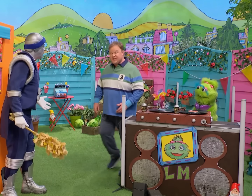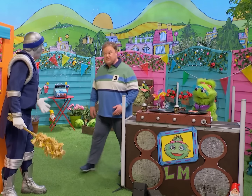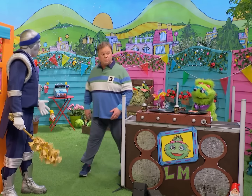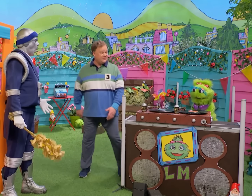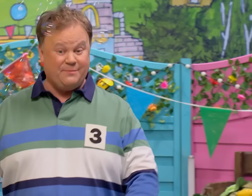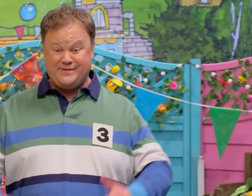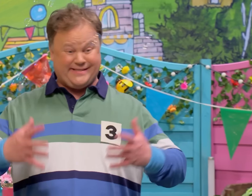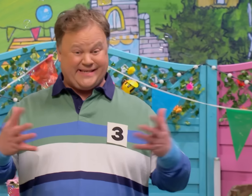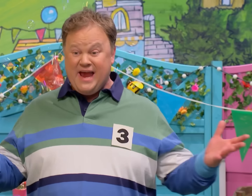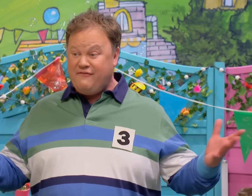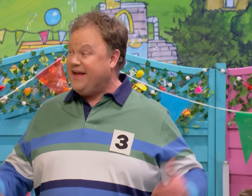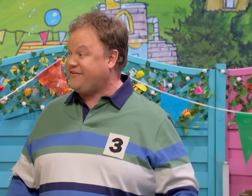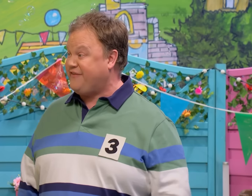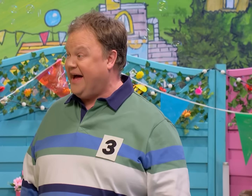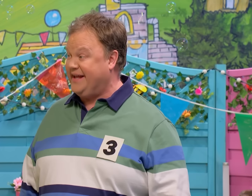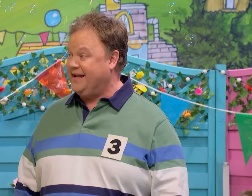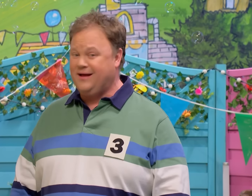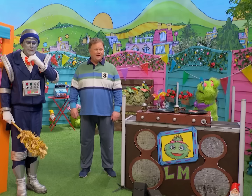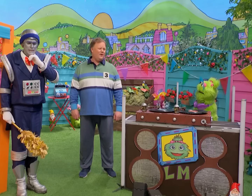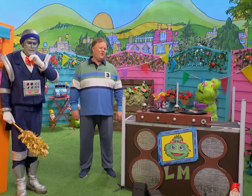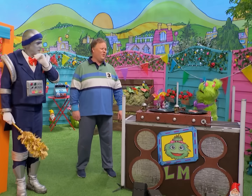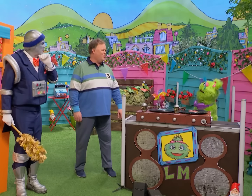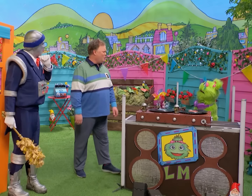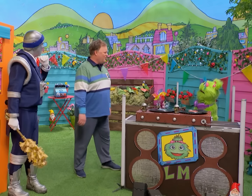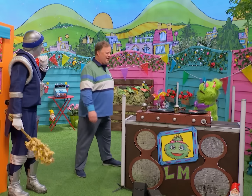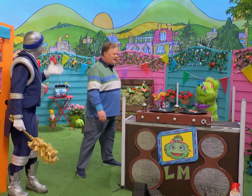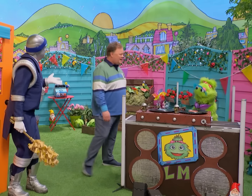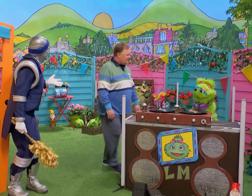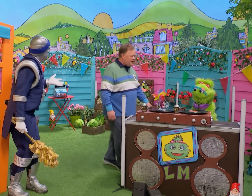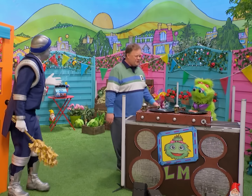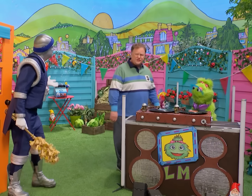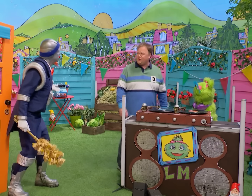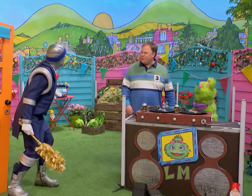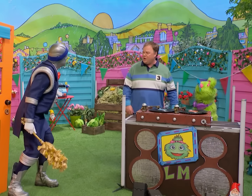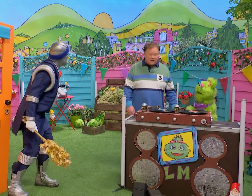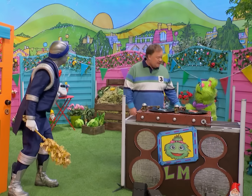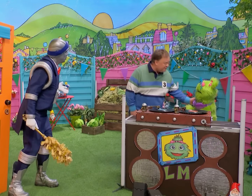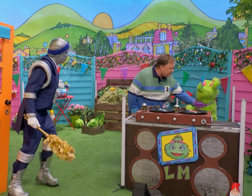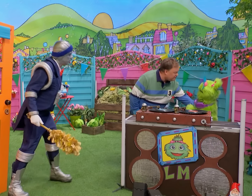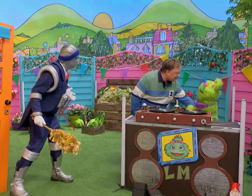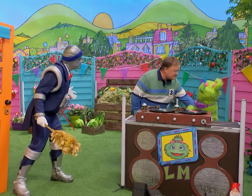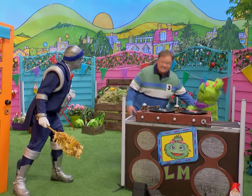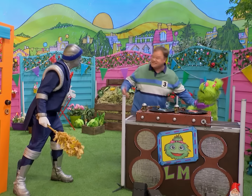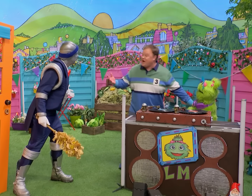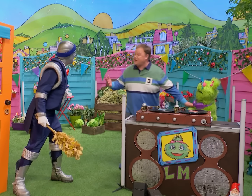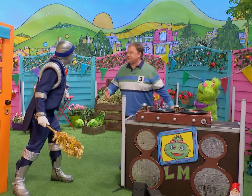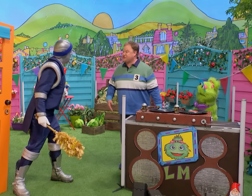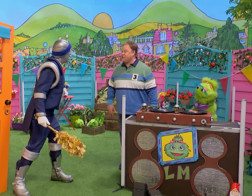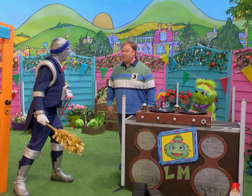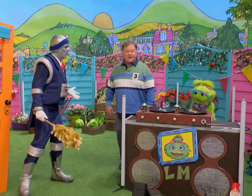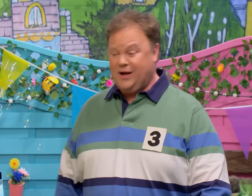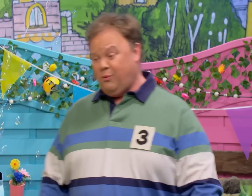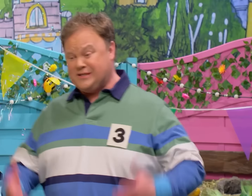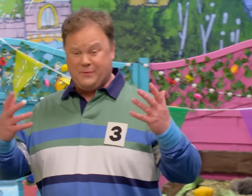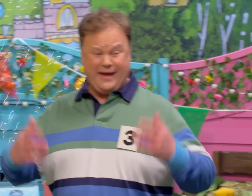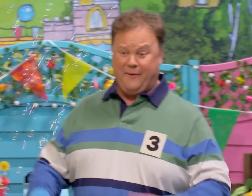to want some serious fun. Oh, you two, the fun run starts soon. What are we going